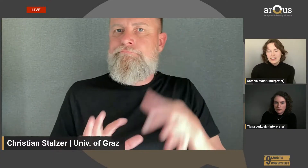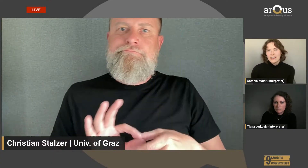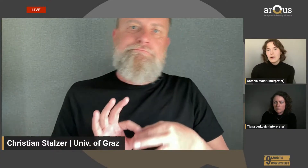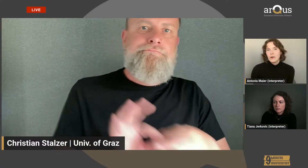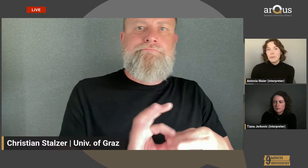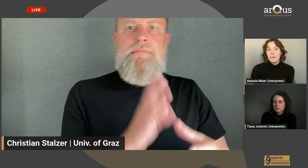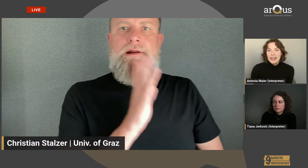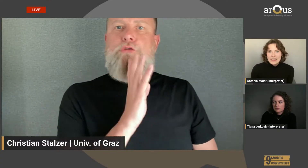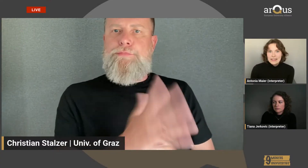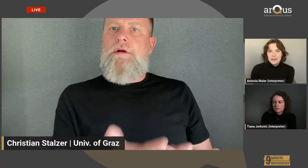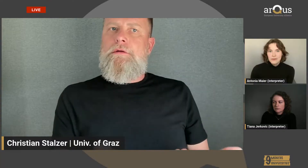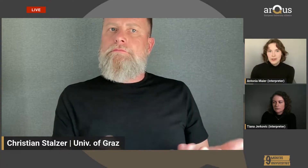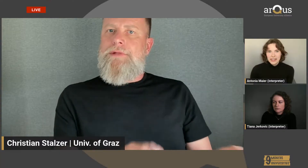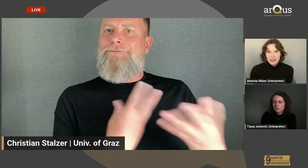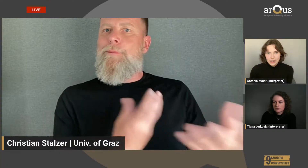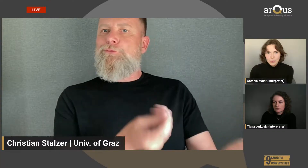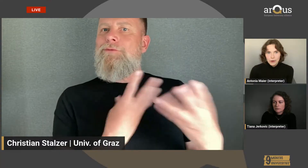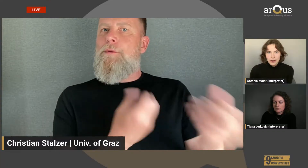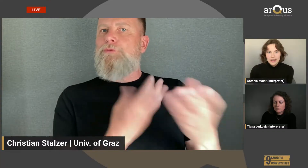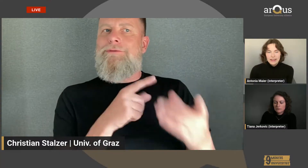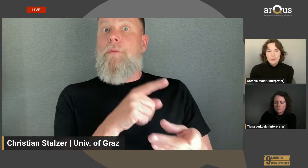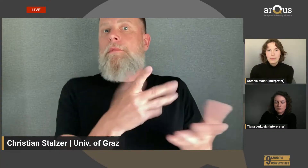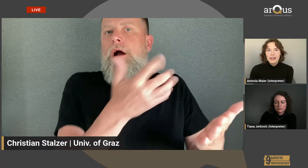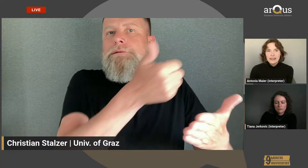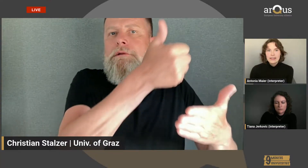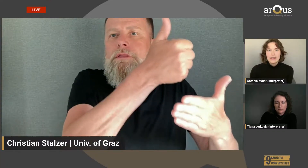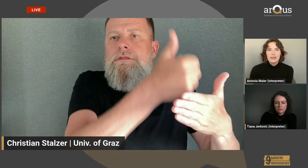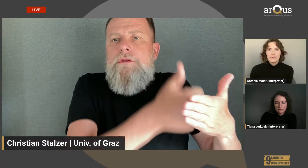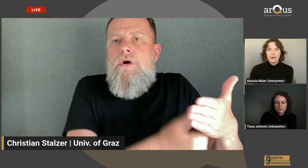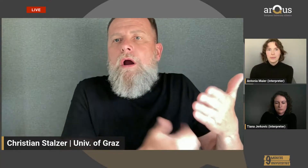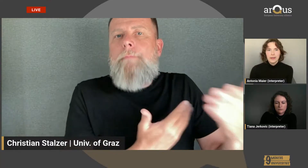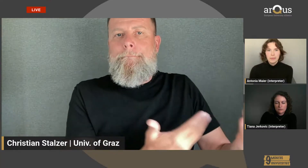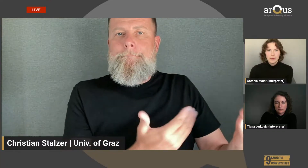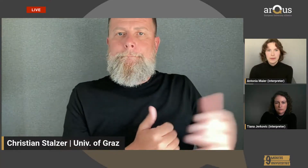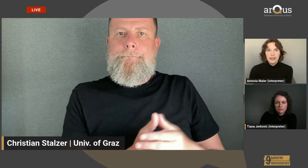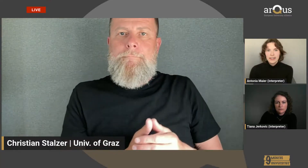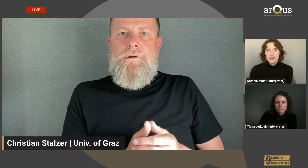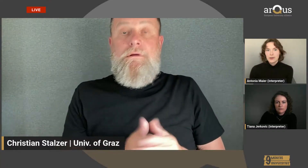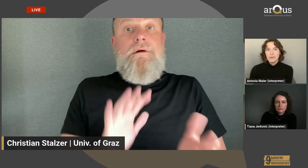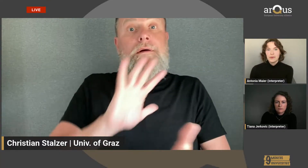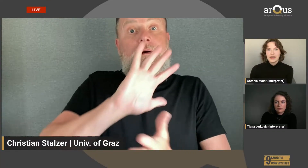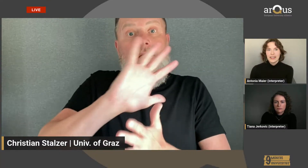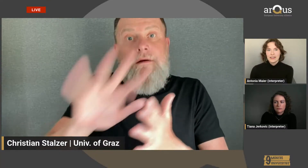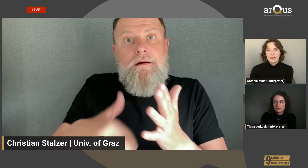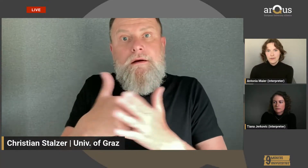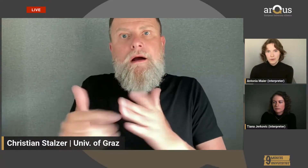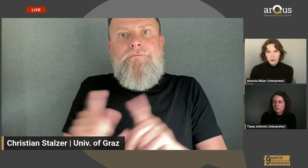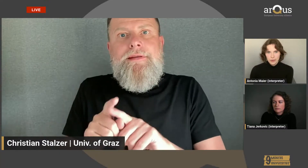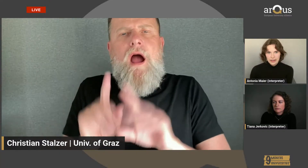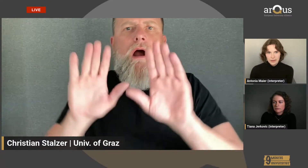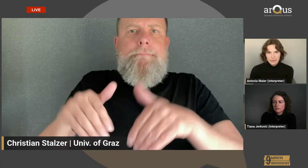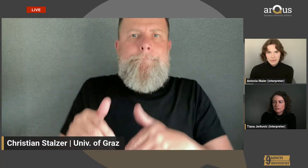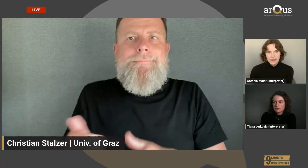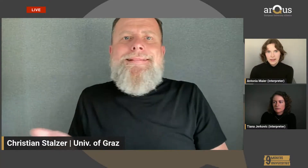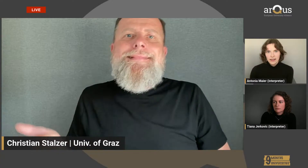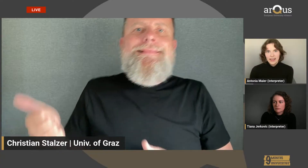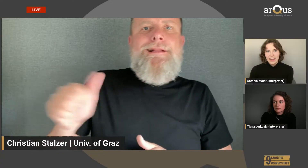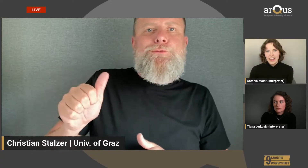structured or built for the hearing world and built for people that communicate